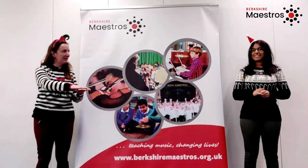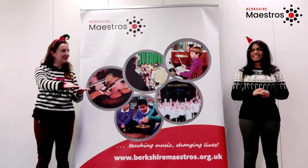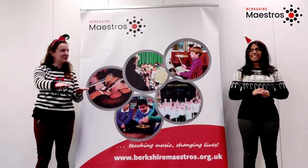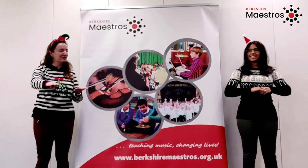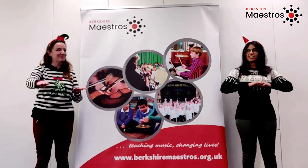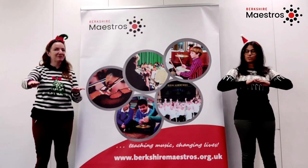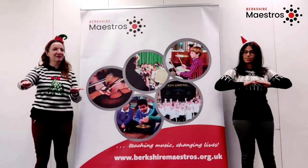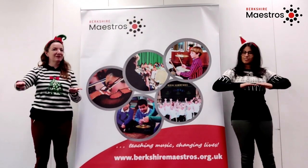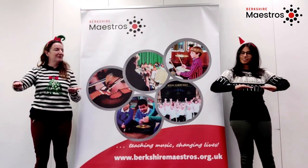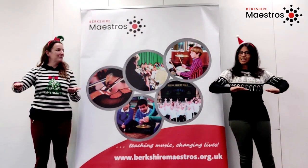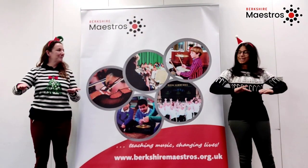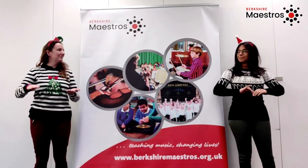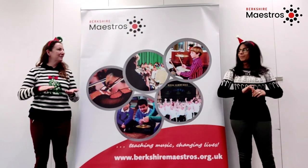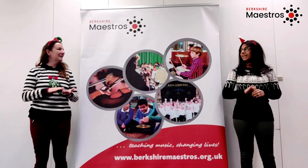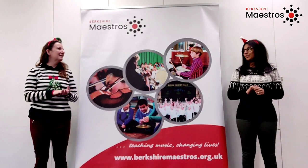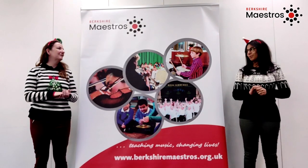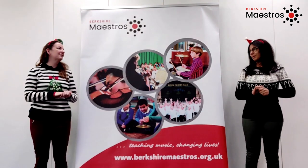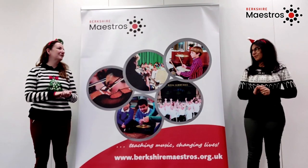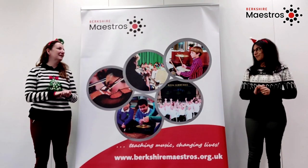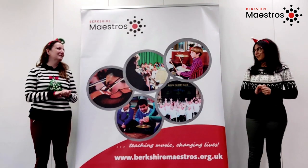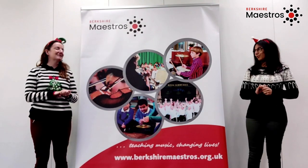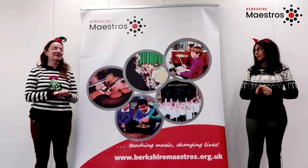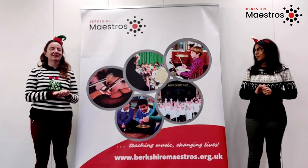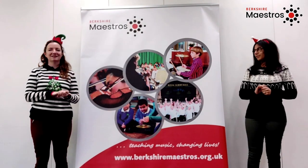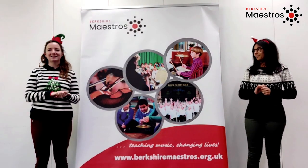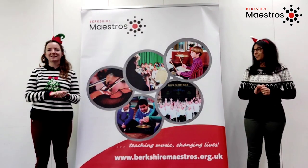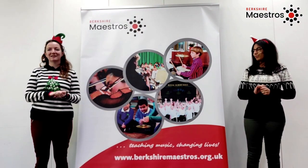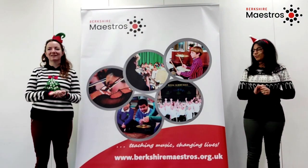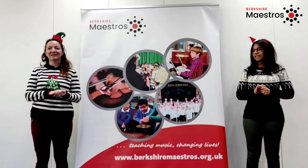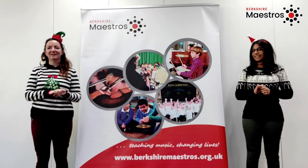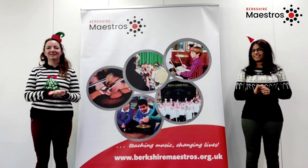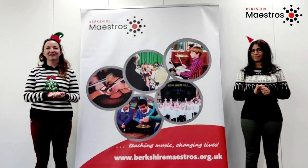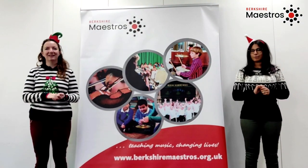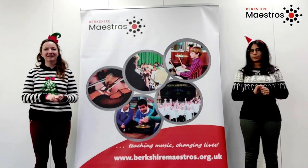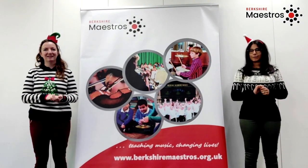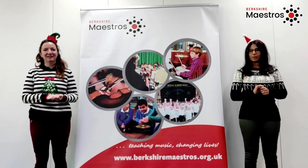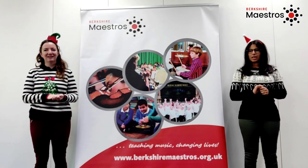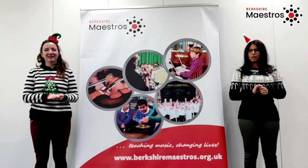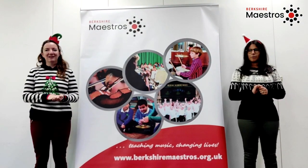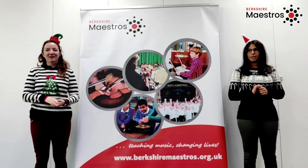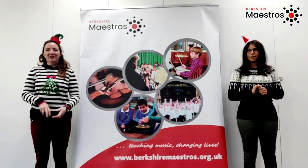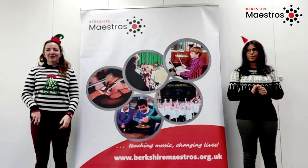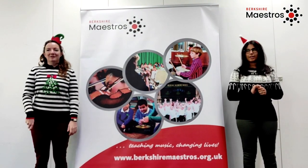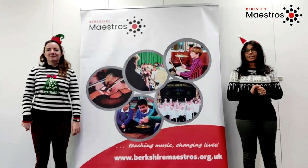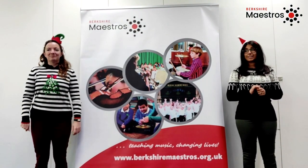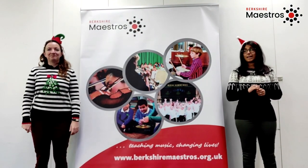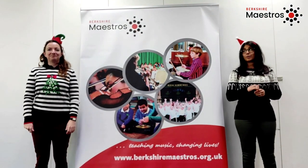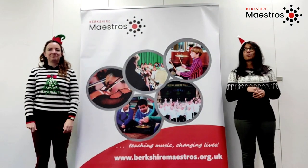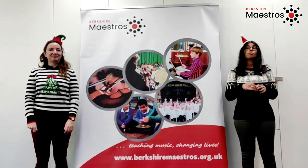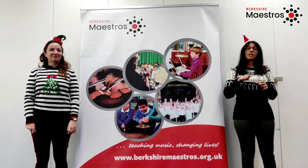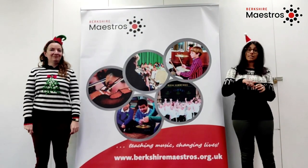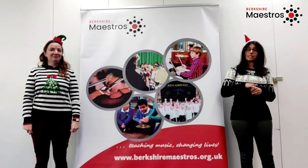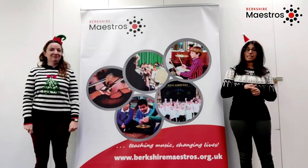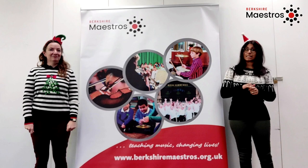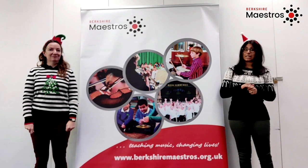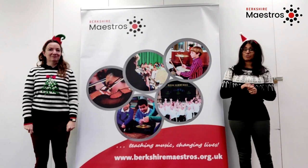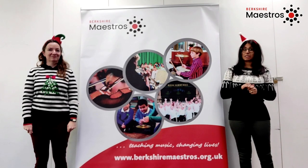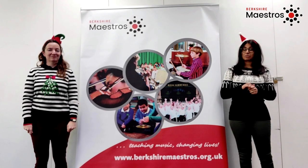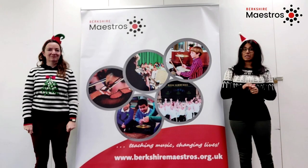pitch. It did, it stayed on the same pitch from here on. Brilliant, everybody. Well, I think now that we've been to see Santa and his